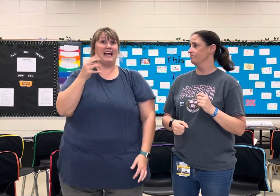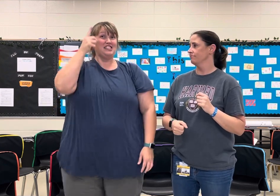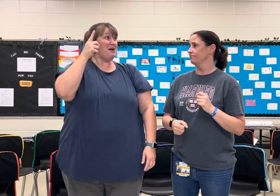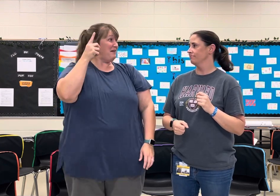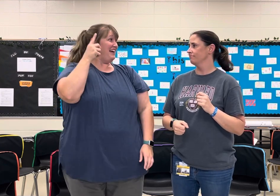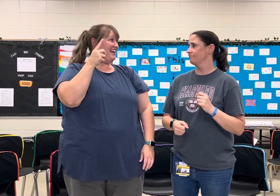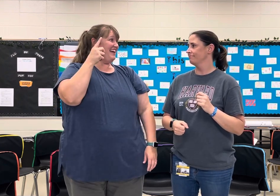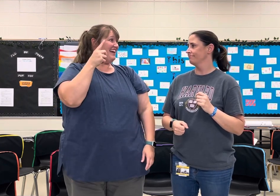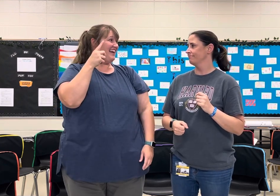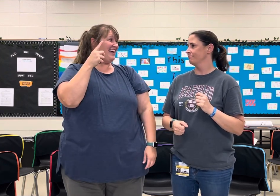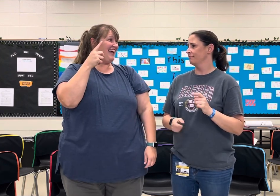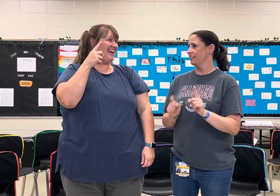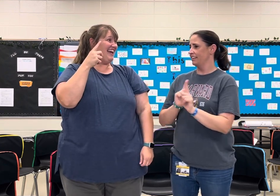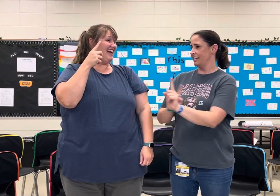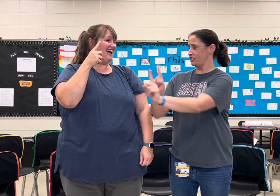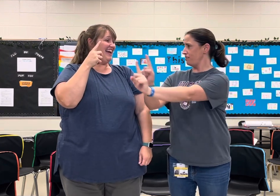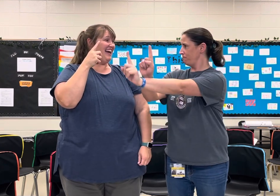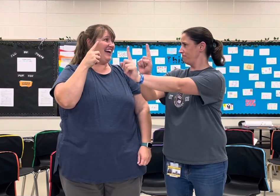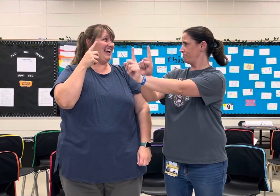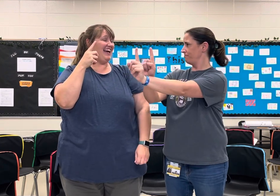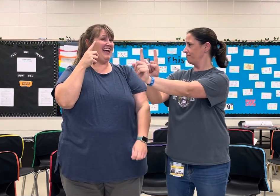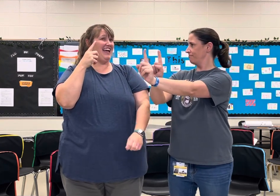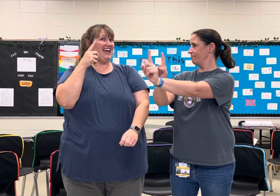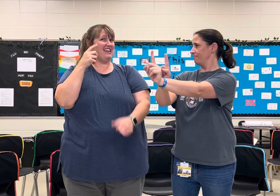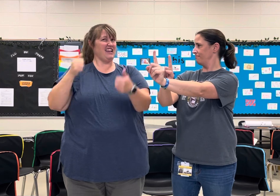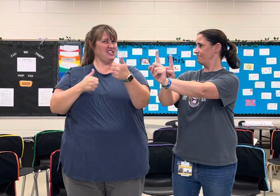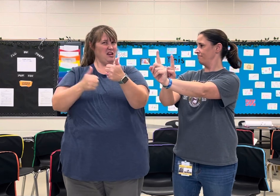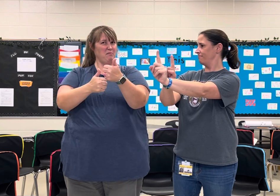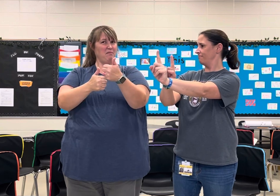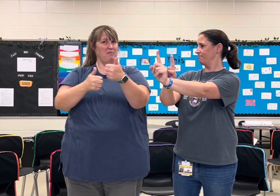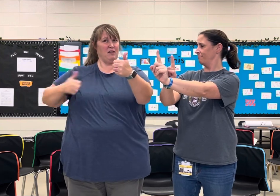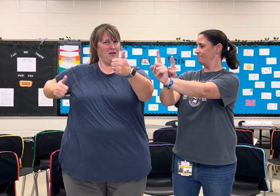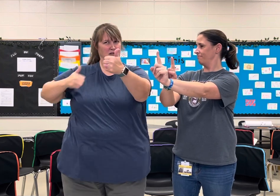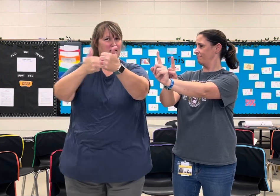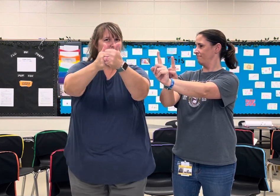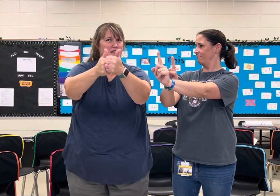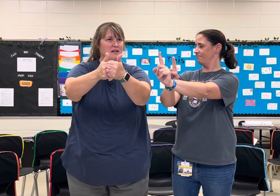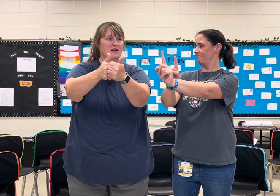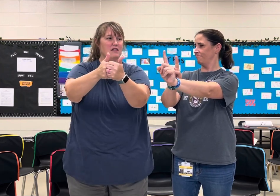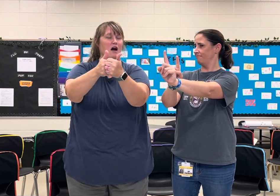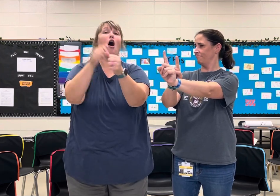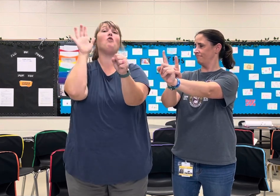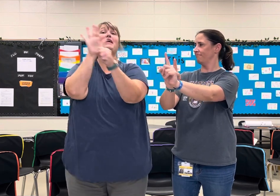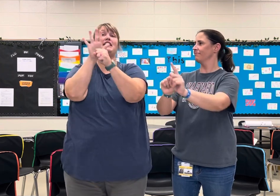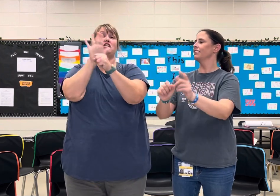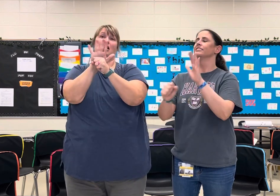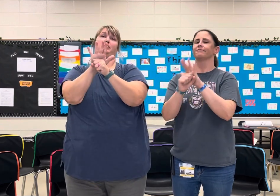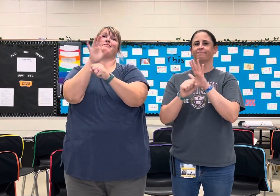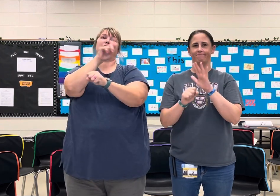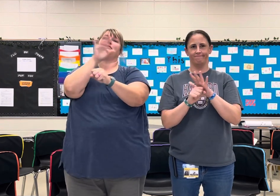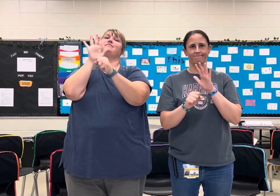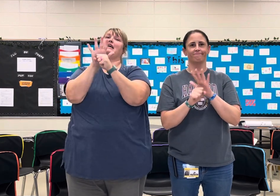Ketchup. Ketchup. Ketchup. Oh, ketchup.